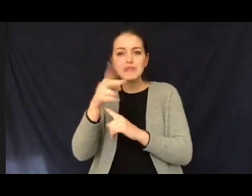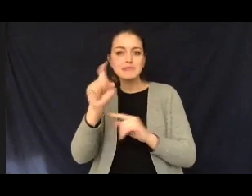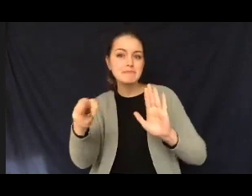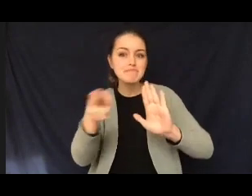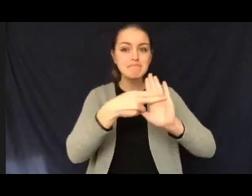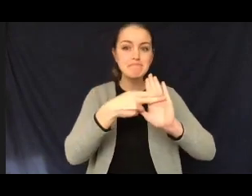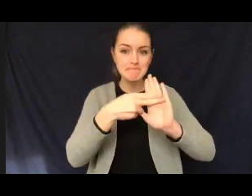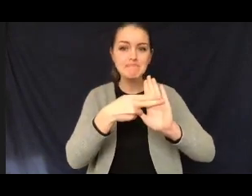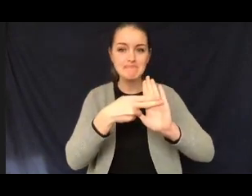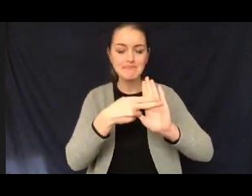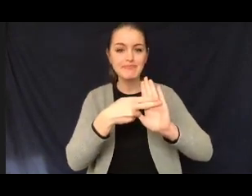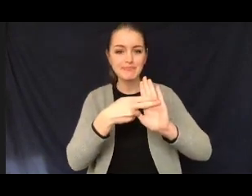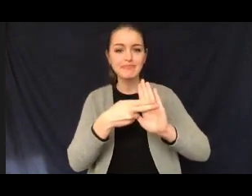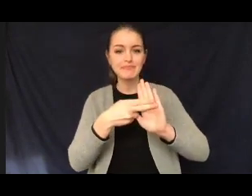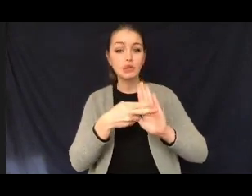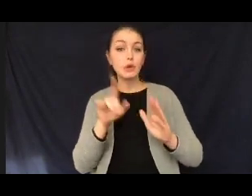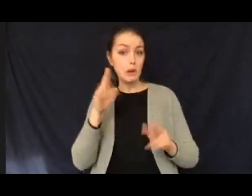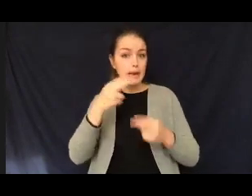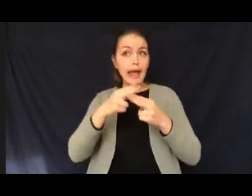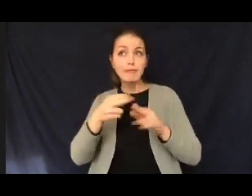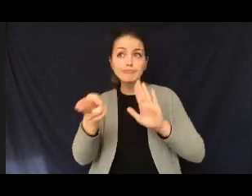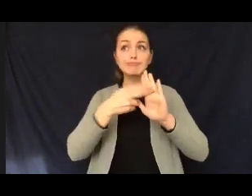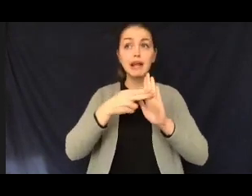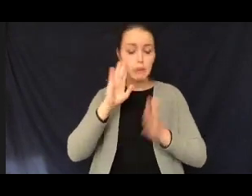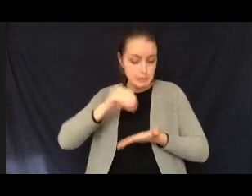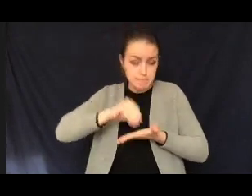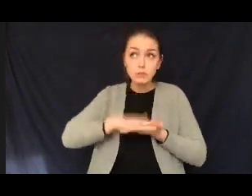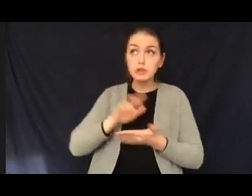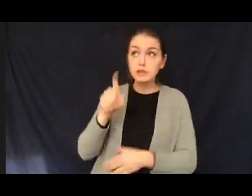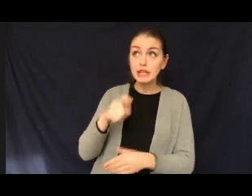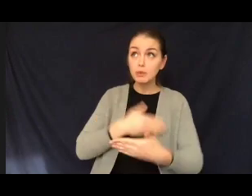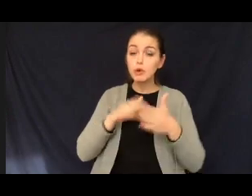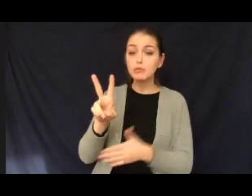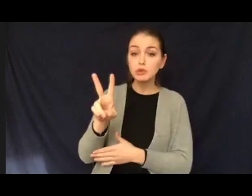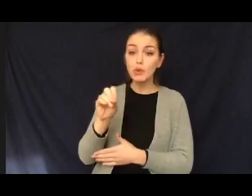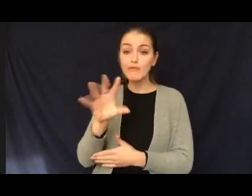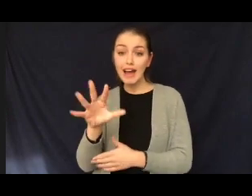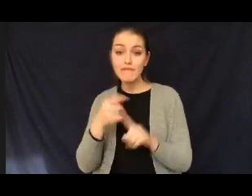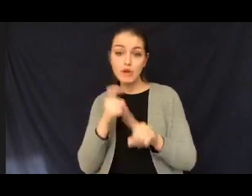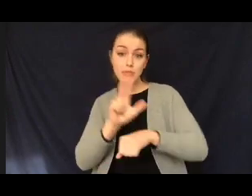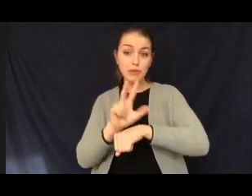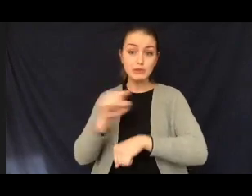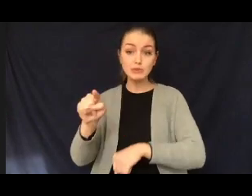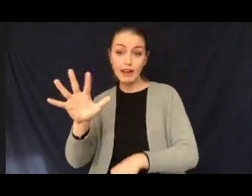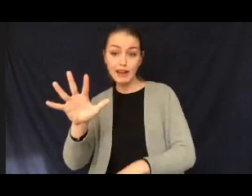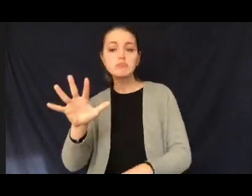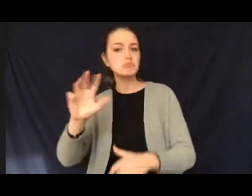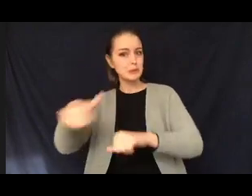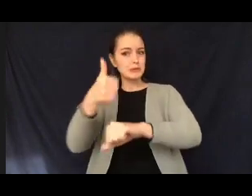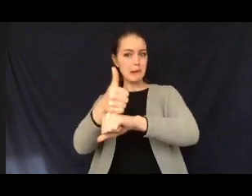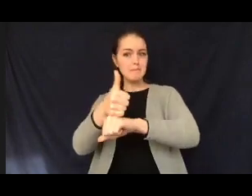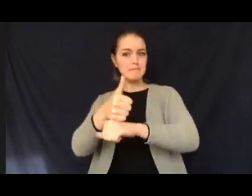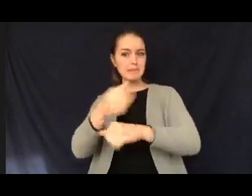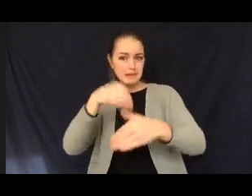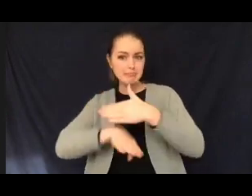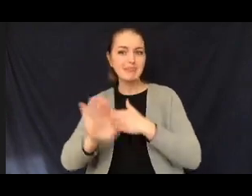up Okay. and we'll put it in the books and we'll say, okay, you need room 205 from 3 to 5. And Okay. then we'll put them in there, and that way we can spread